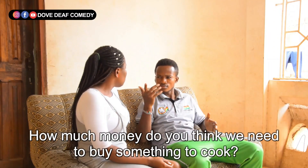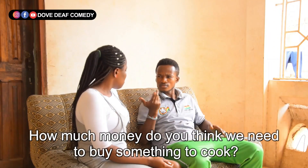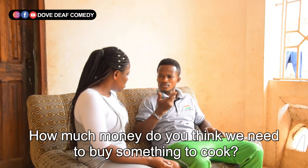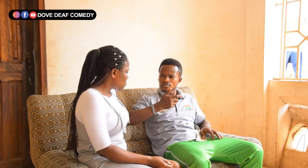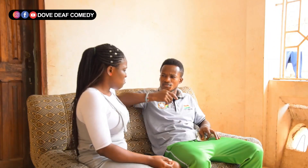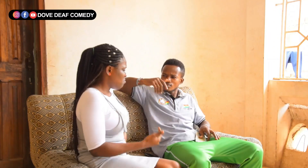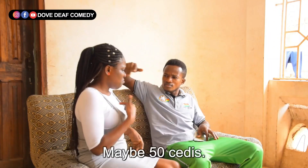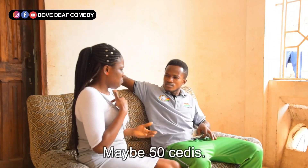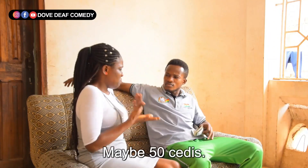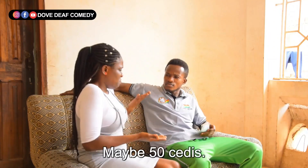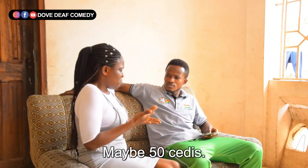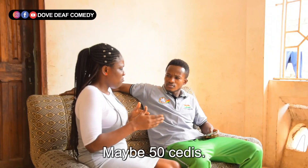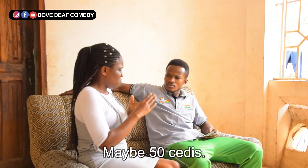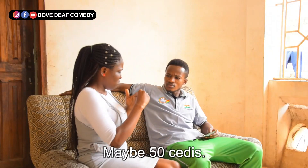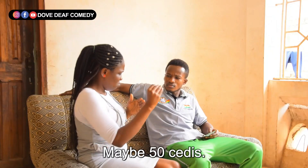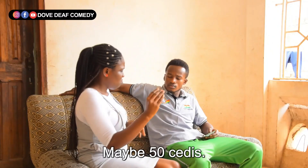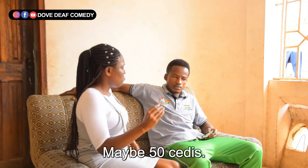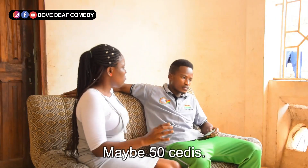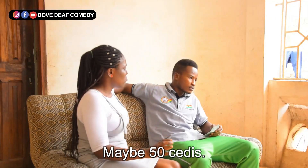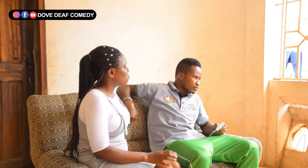something to cook? Maybe 50 cheddars.